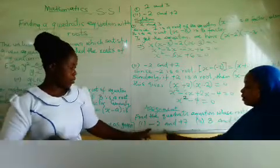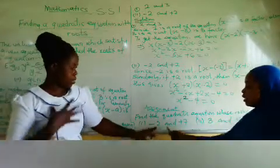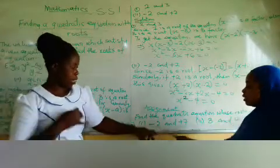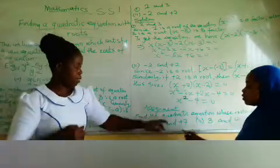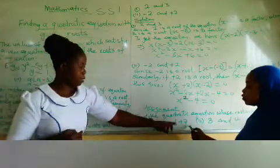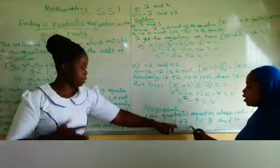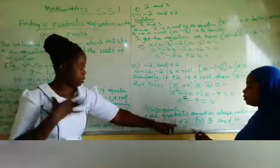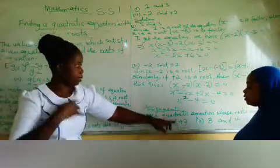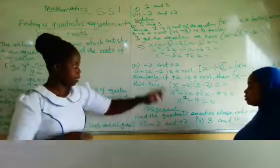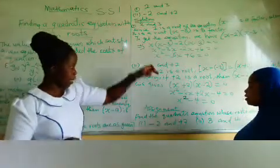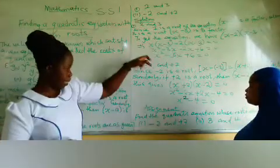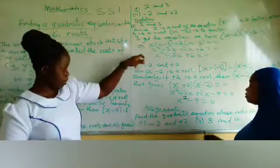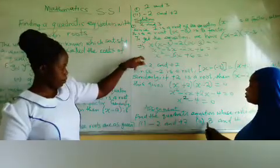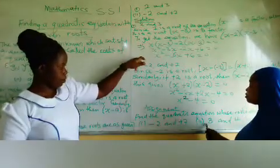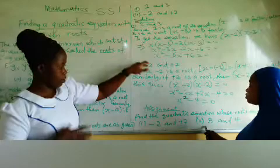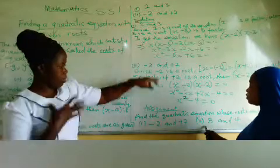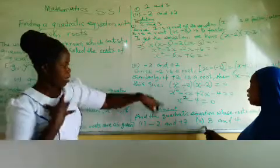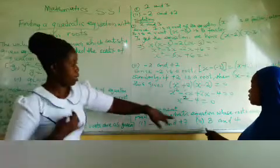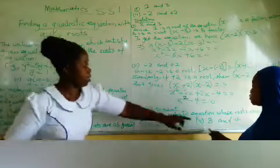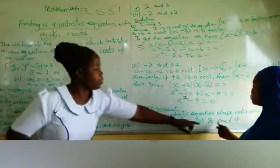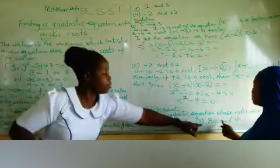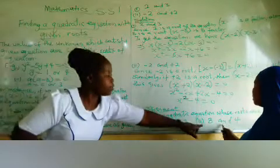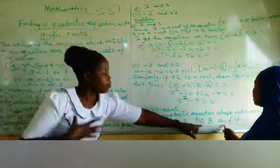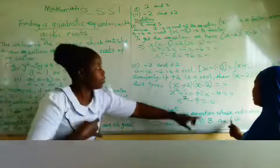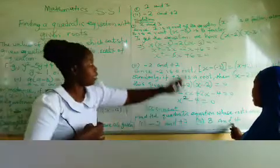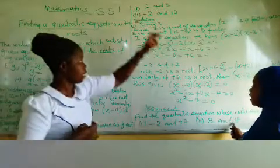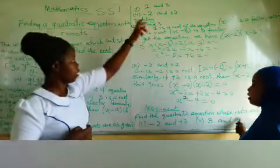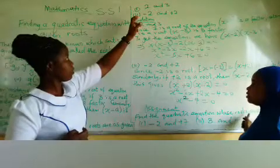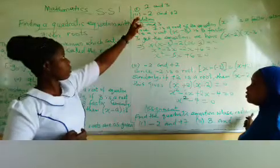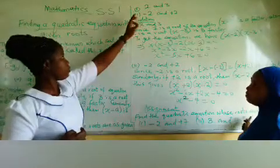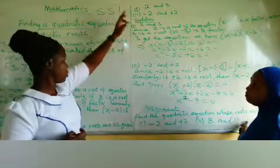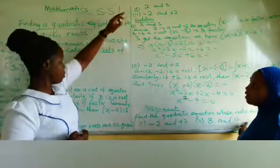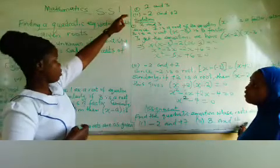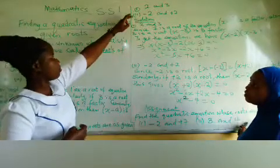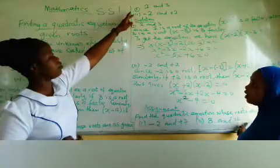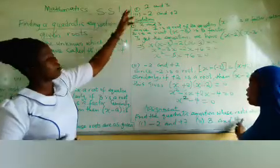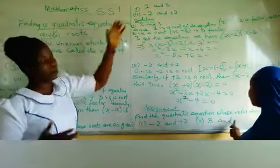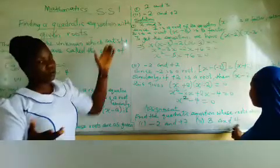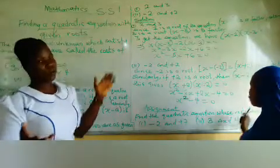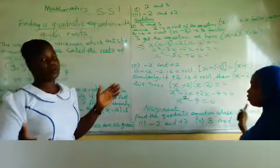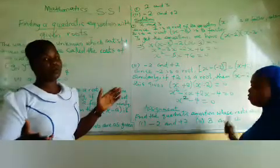-1 plus 7, number 2, 3 and 9 and 4.